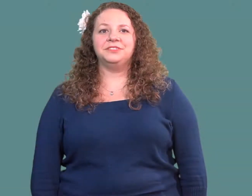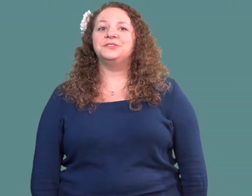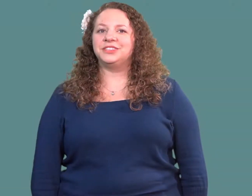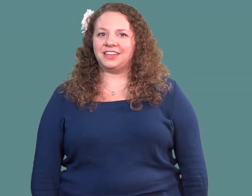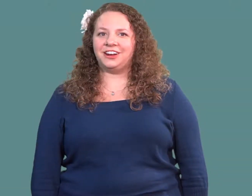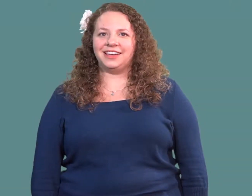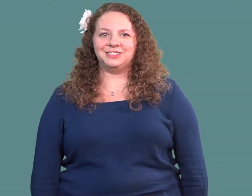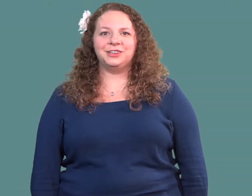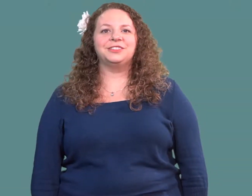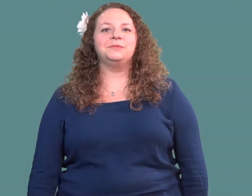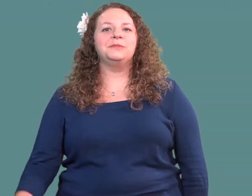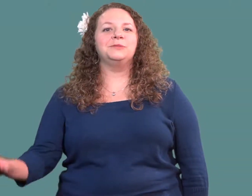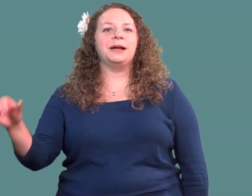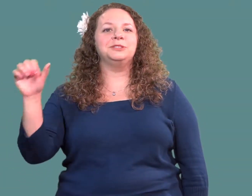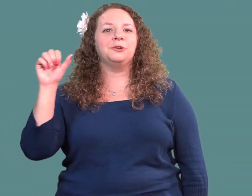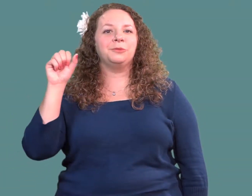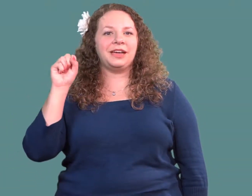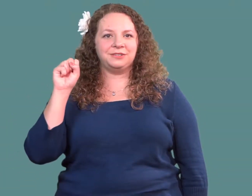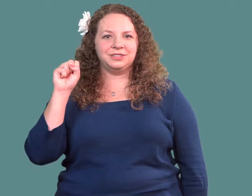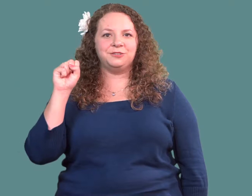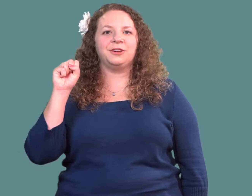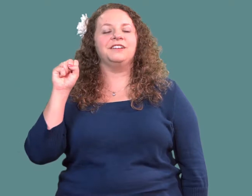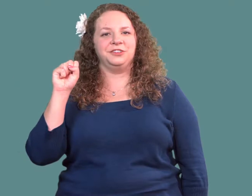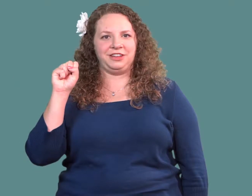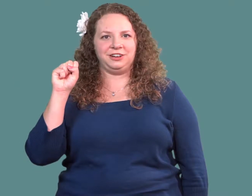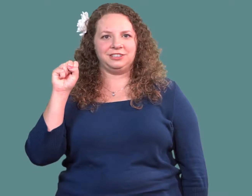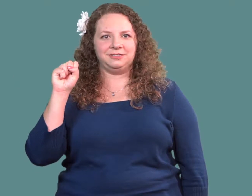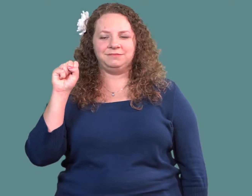For the letter S, your thumb will be wrapped around the front of your fingers.